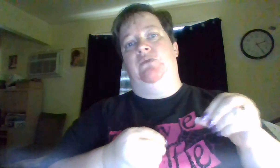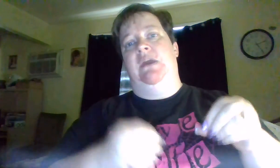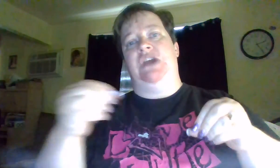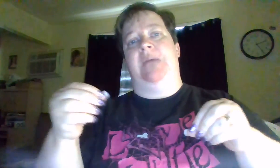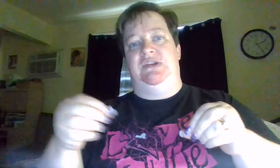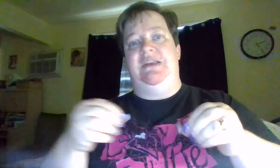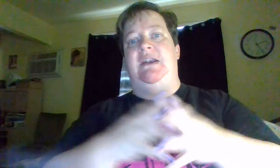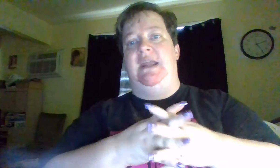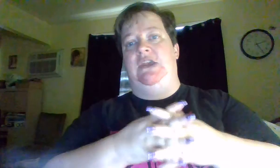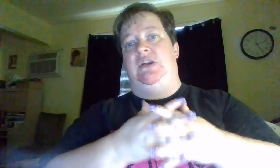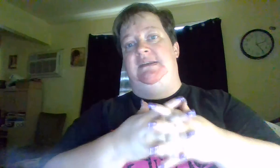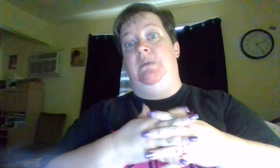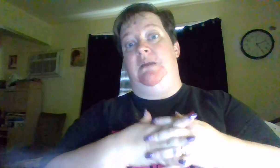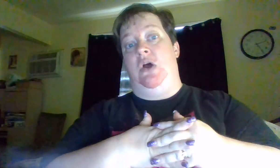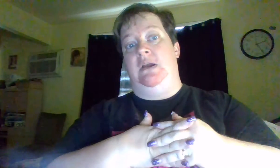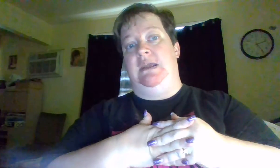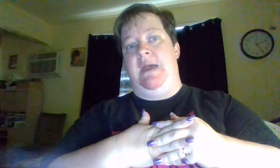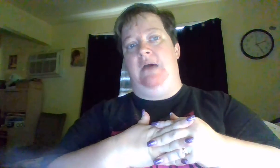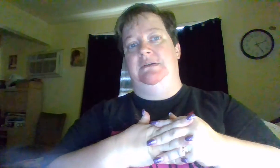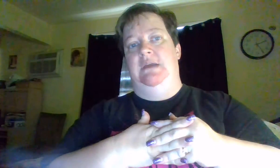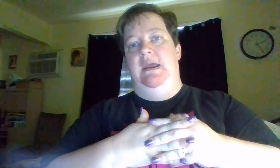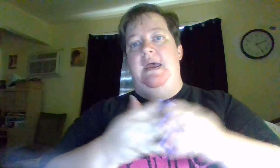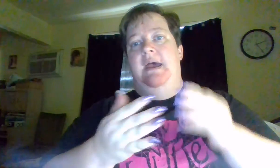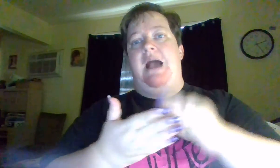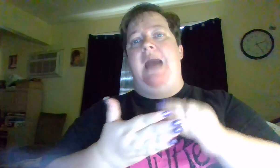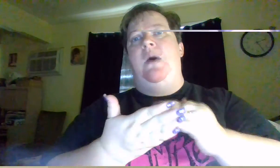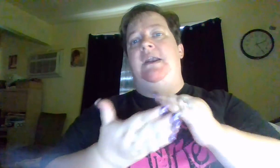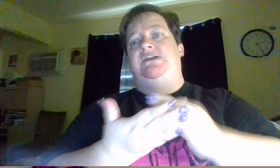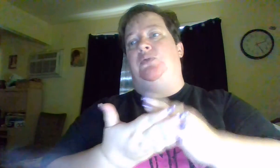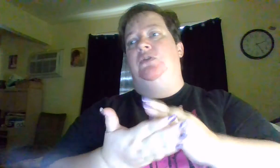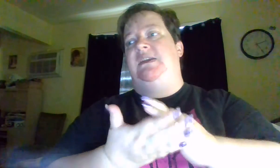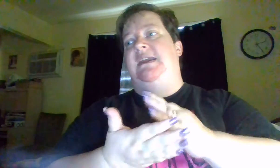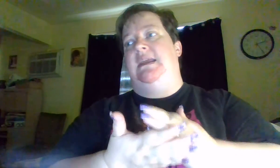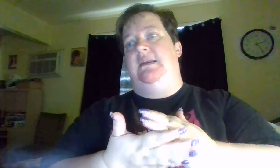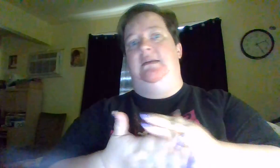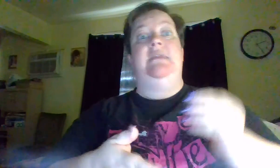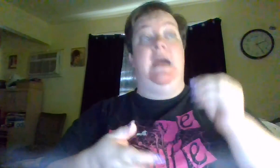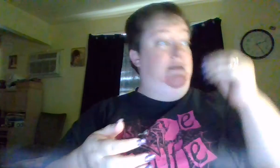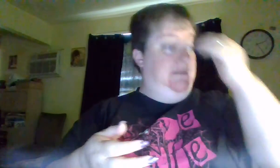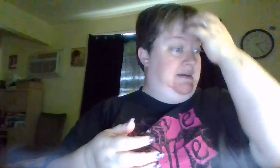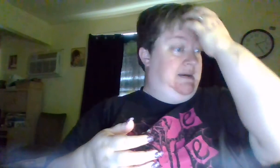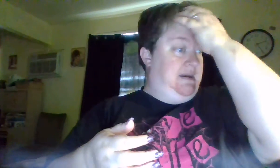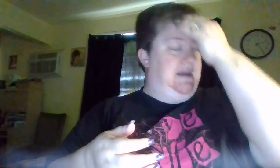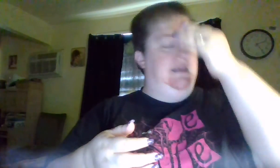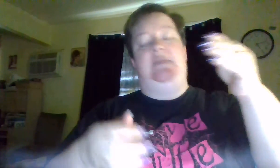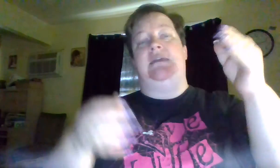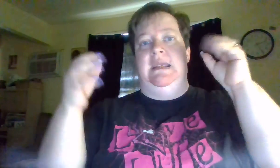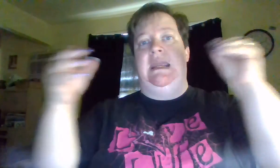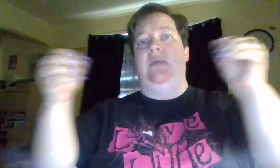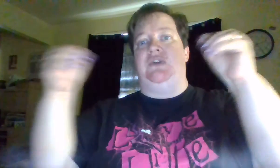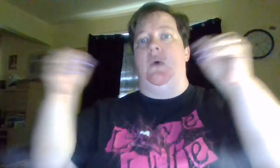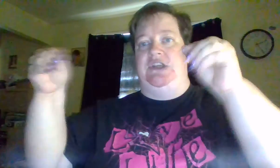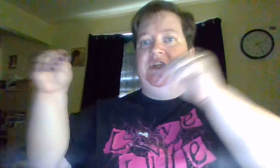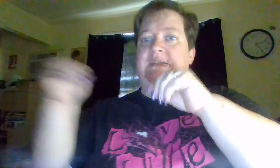If you read chapter 7 and 8, you're going to see what I'm talking about. God wanted to prove to Gideon that he was going to use